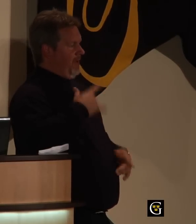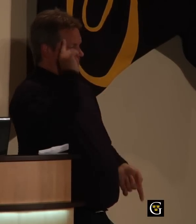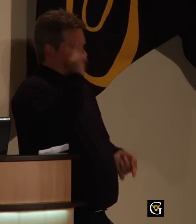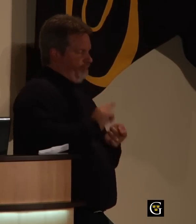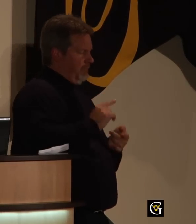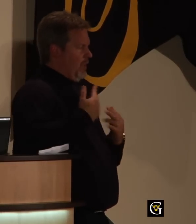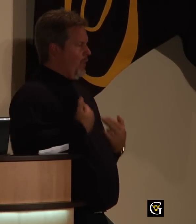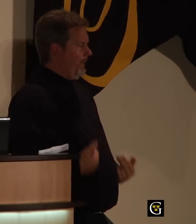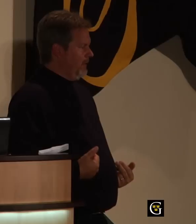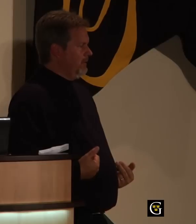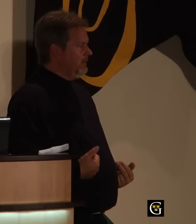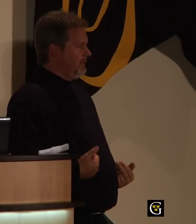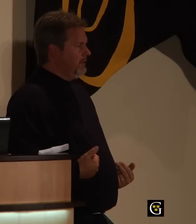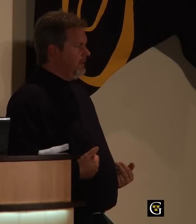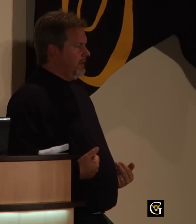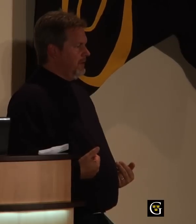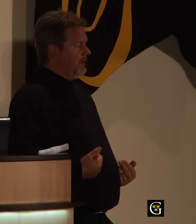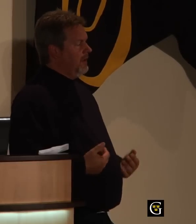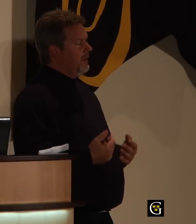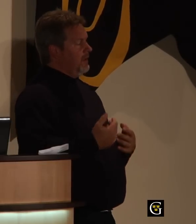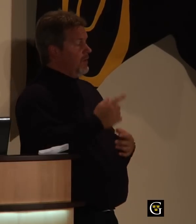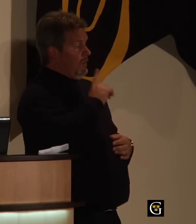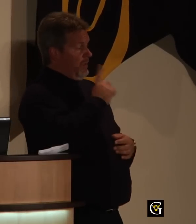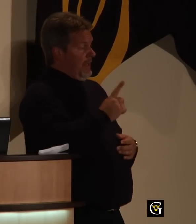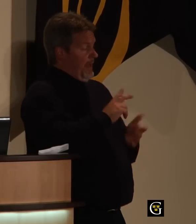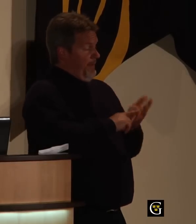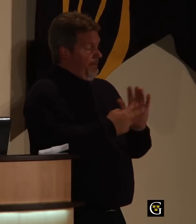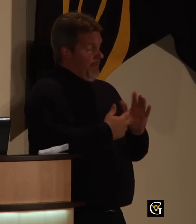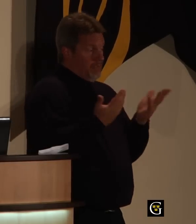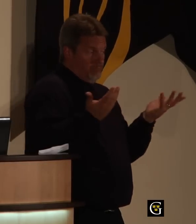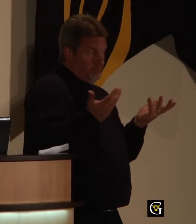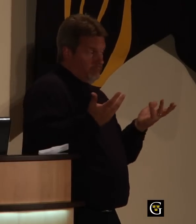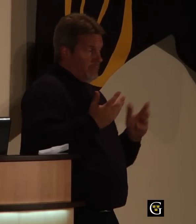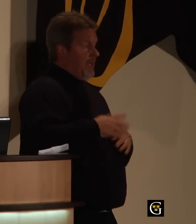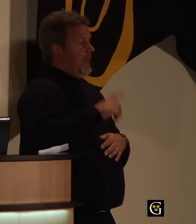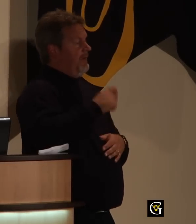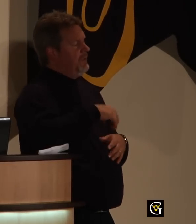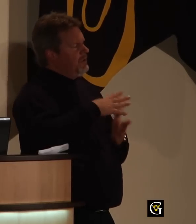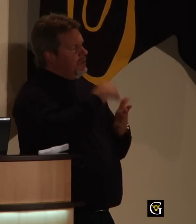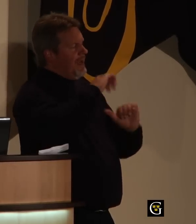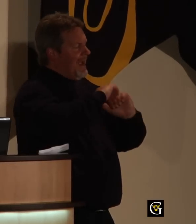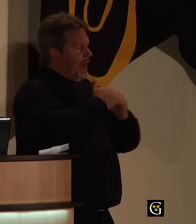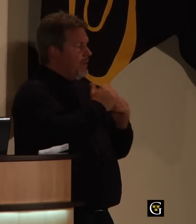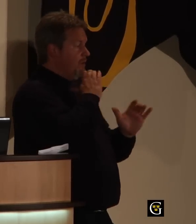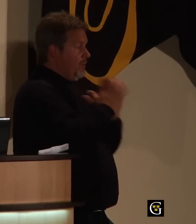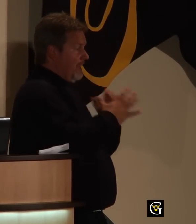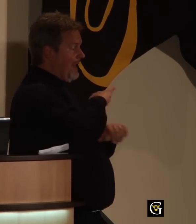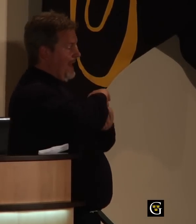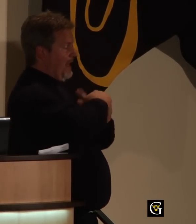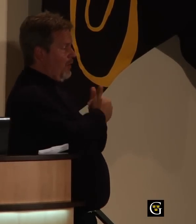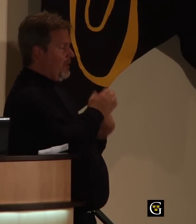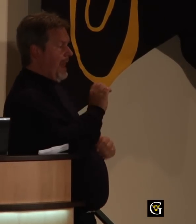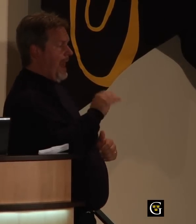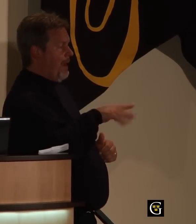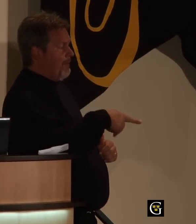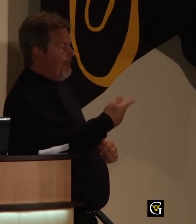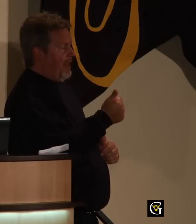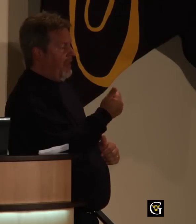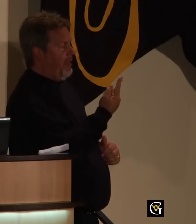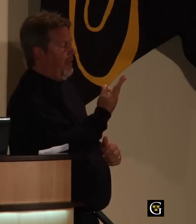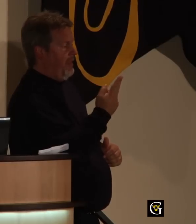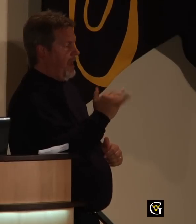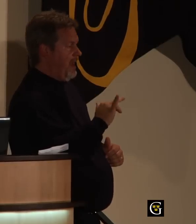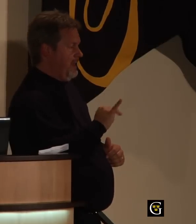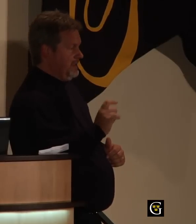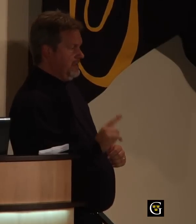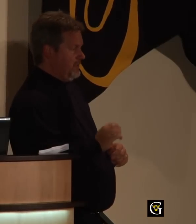saying that we are really going to have to learn how to communicate and how to empathize with each other. Now, unless we do that,